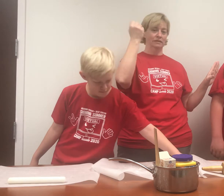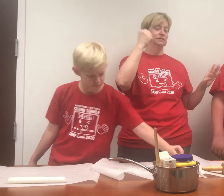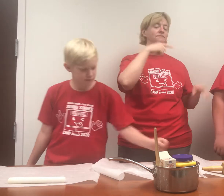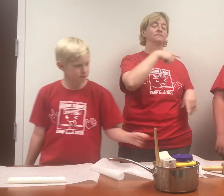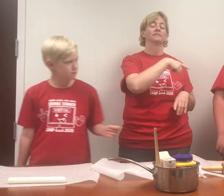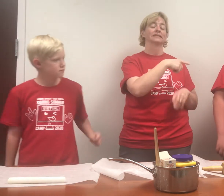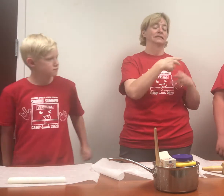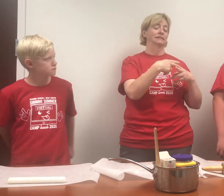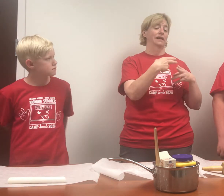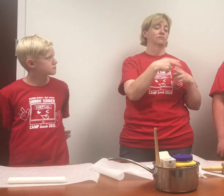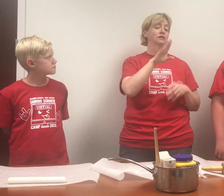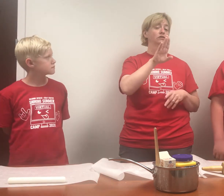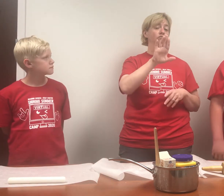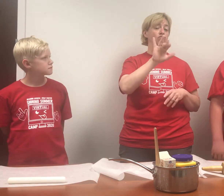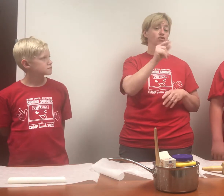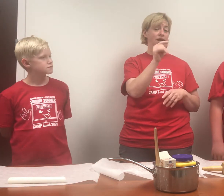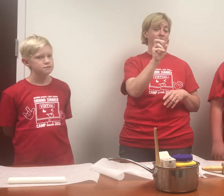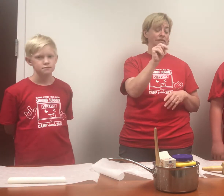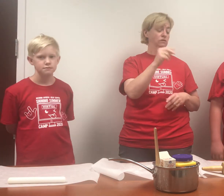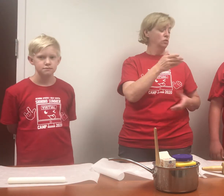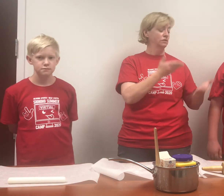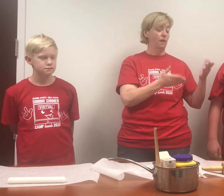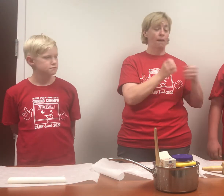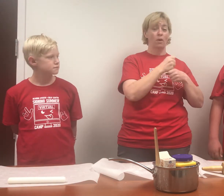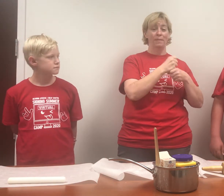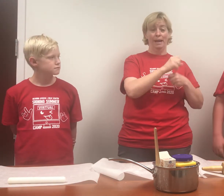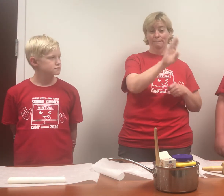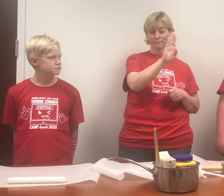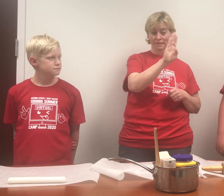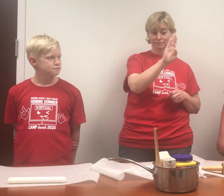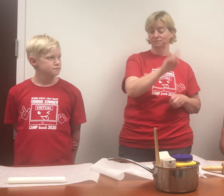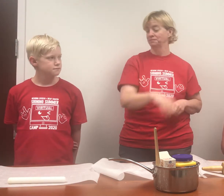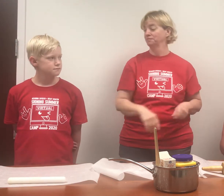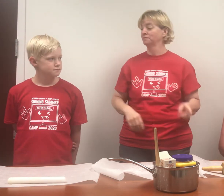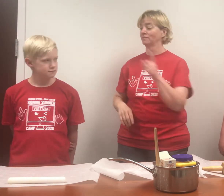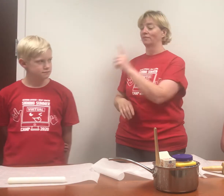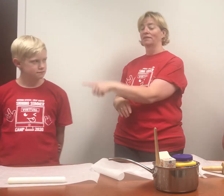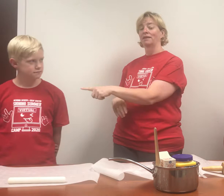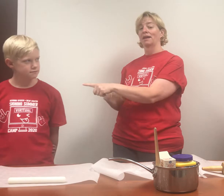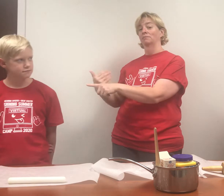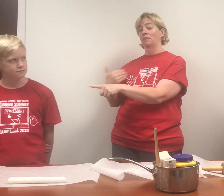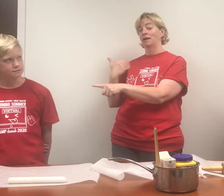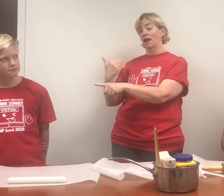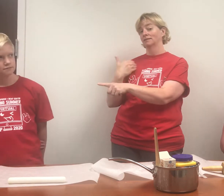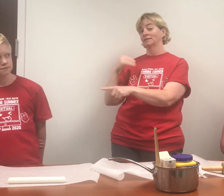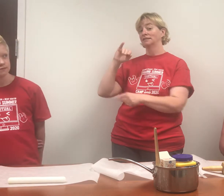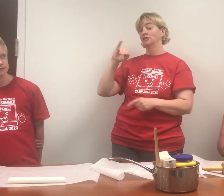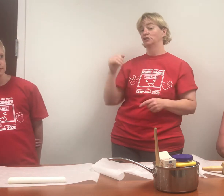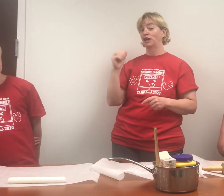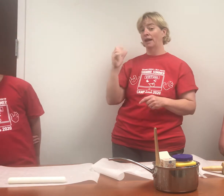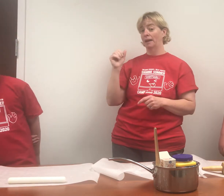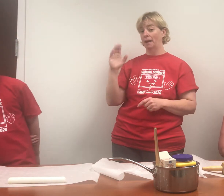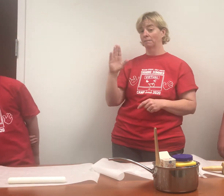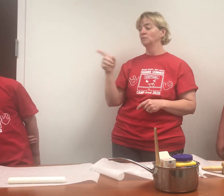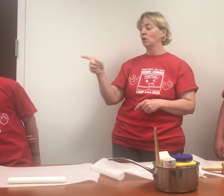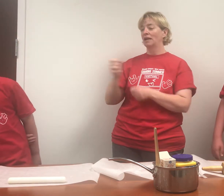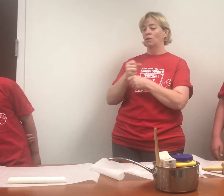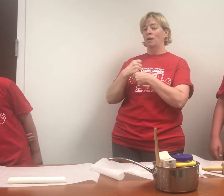And this is my oldest. His name is Brighton, and he might make a B, for example. My youngest is